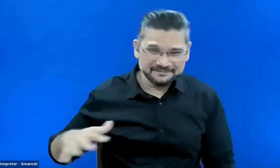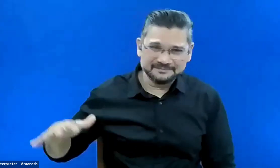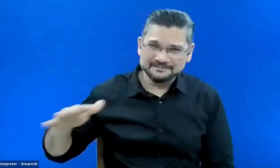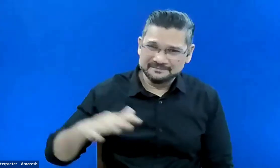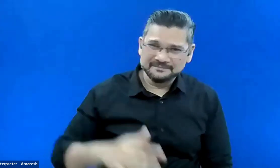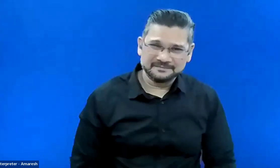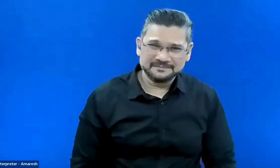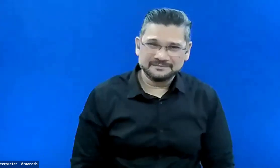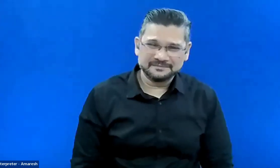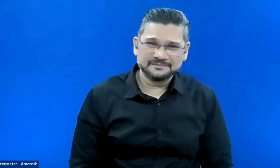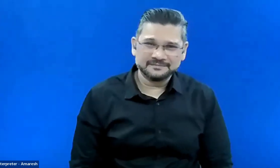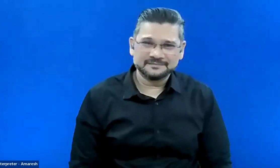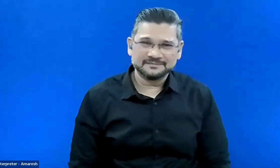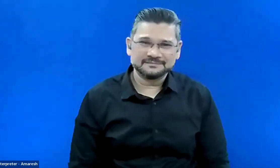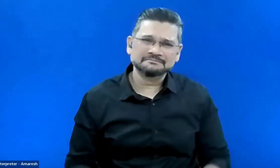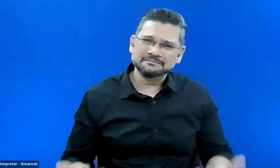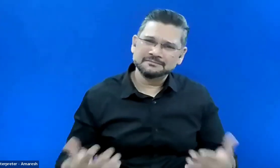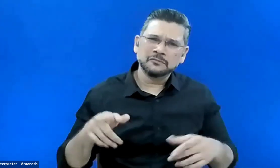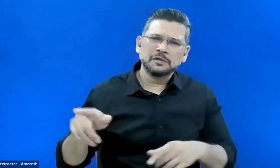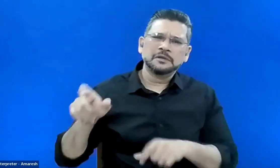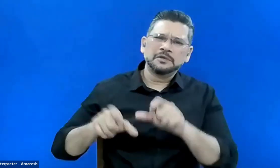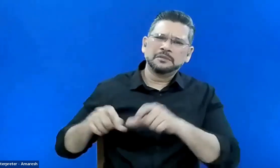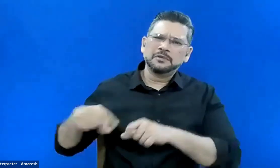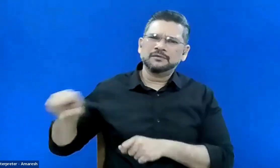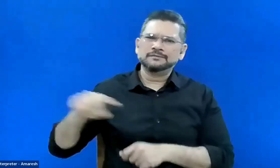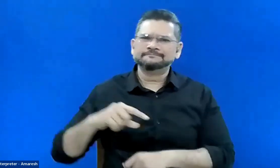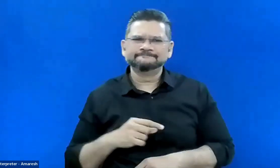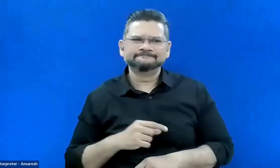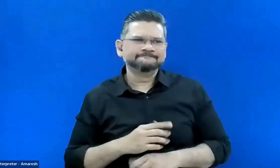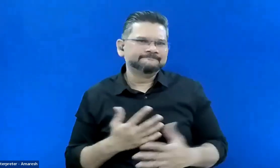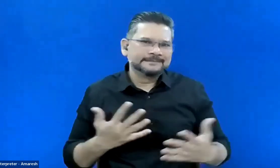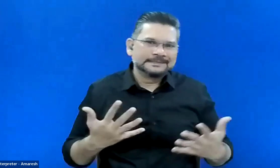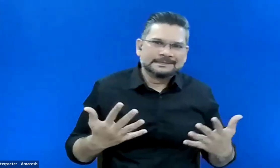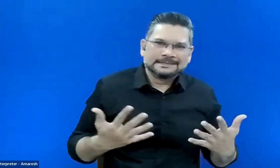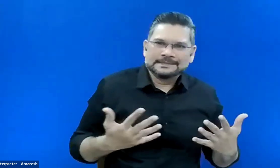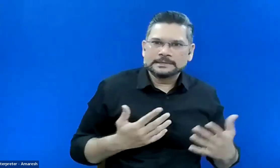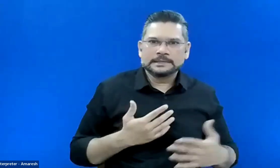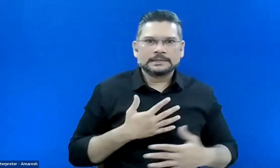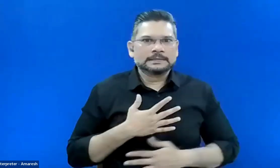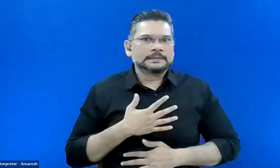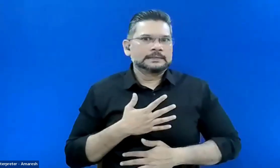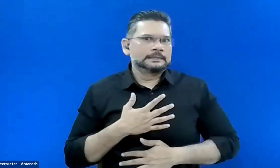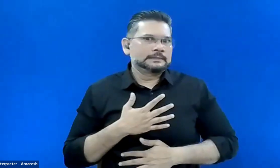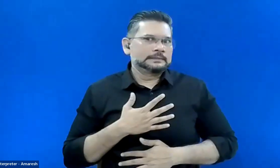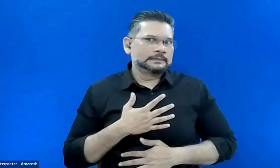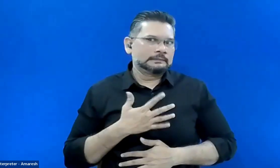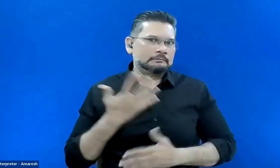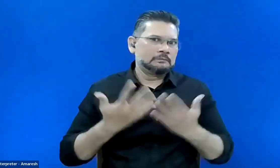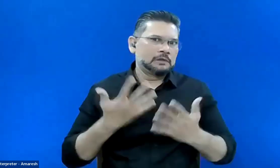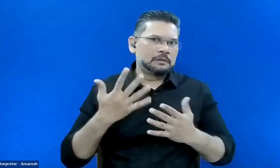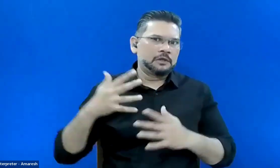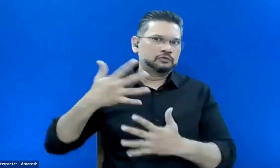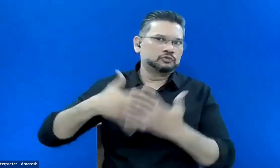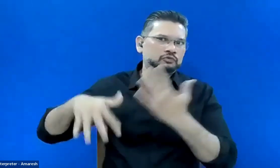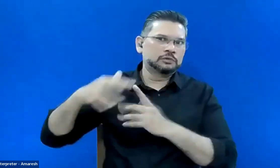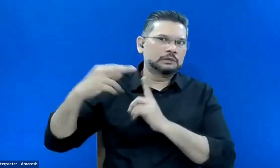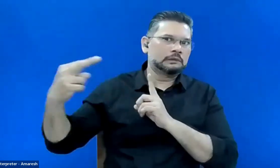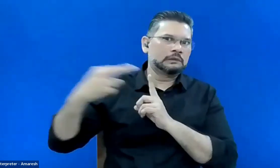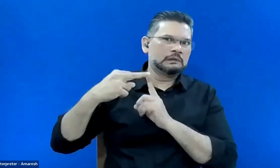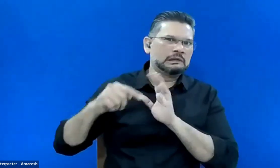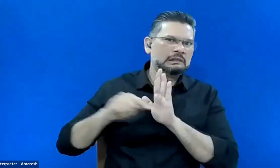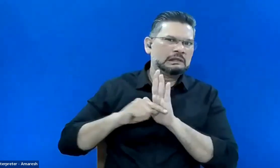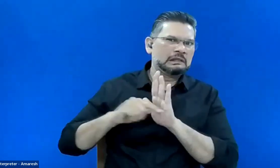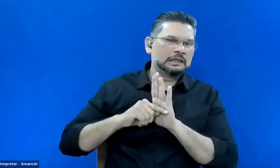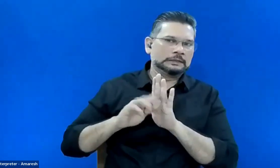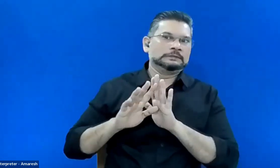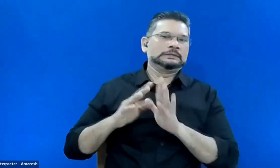by the fear of being stigmatized by society. Also, the family doesn't